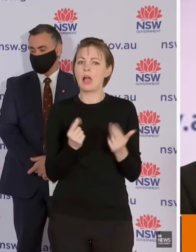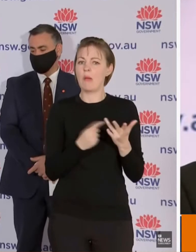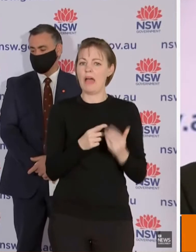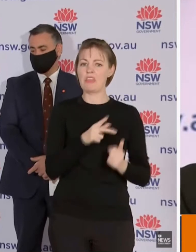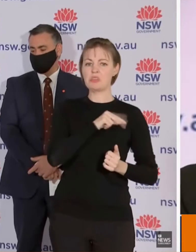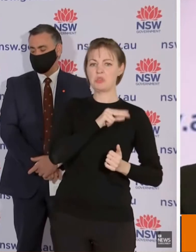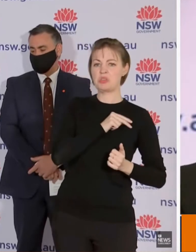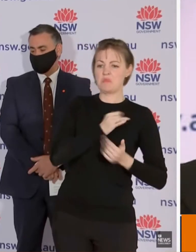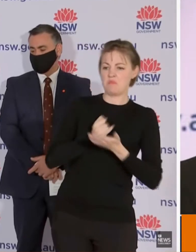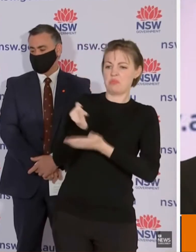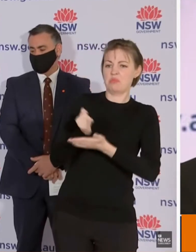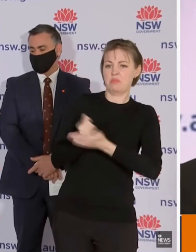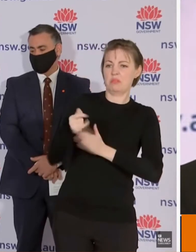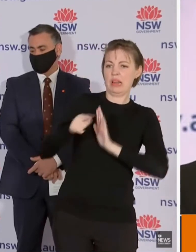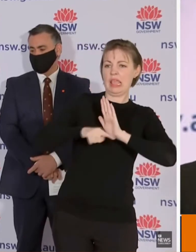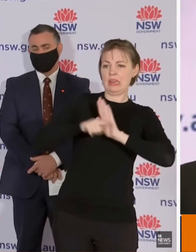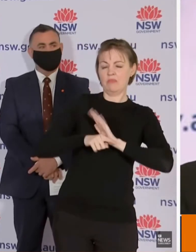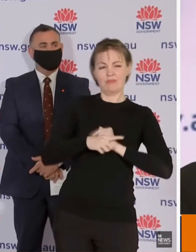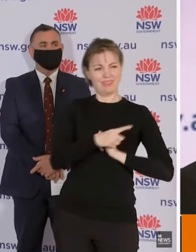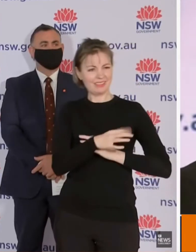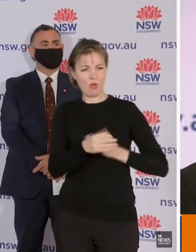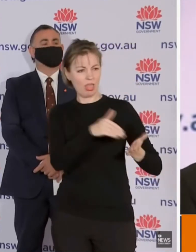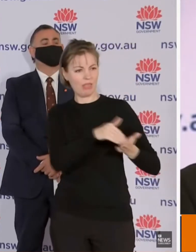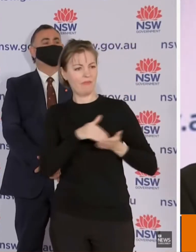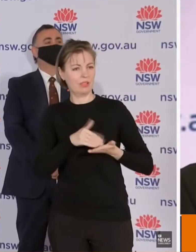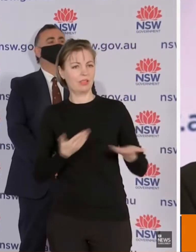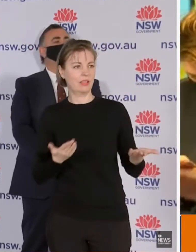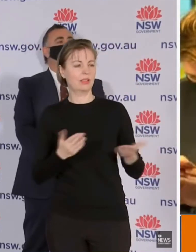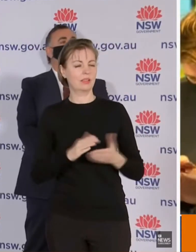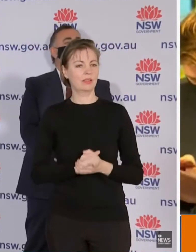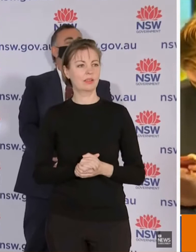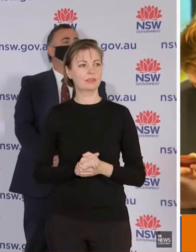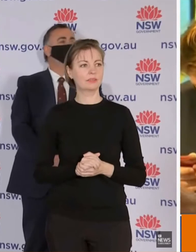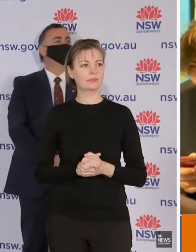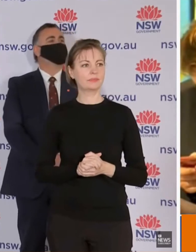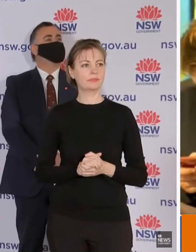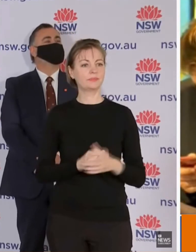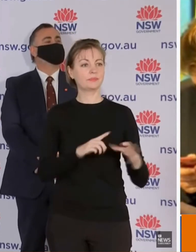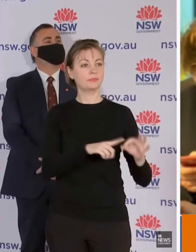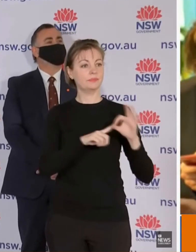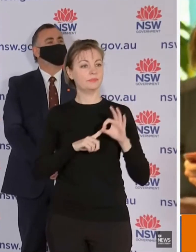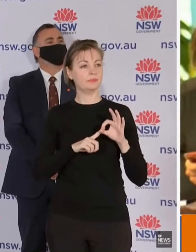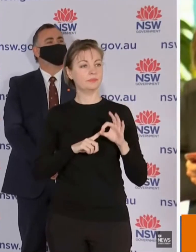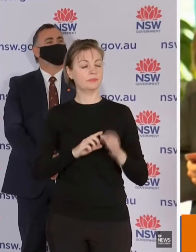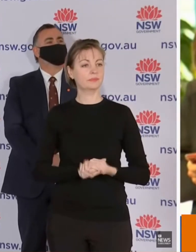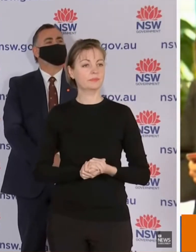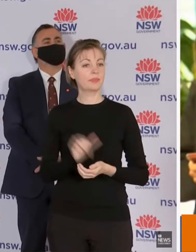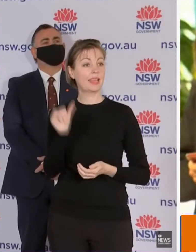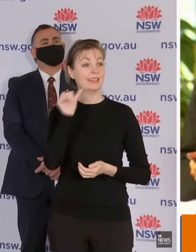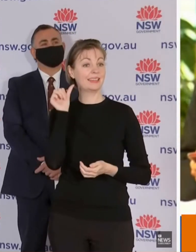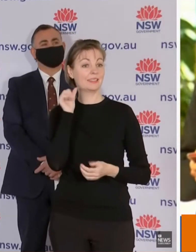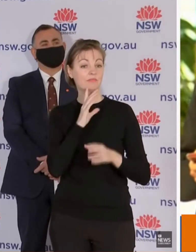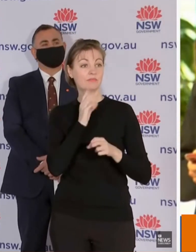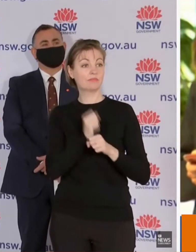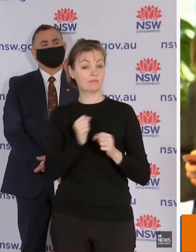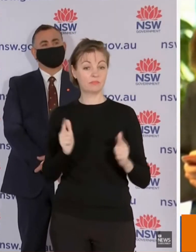actually out being negative. That's not helpful. Ursula. Could we ask you, the Premier mentioned yesterday the modelling which will show